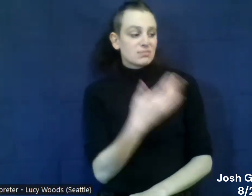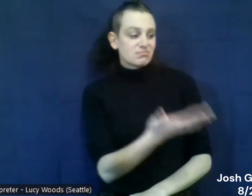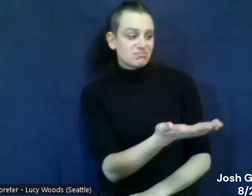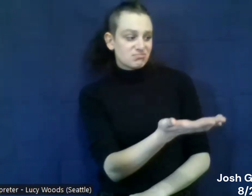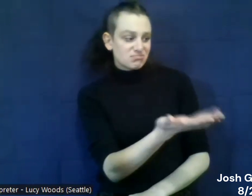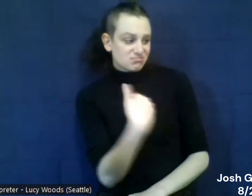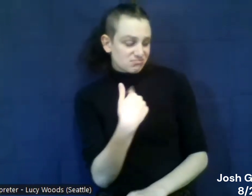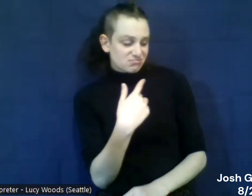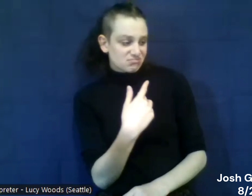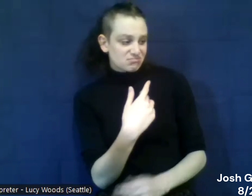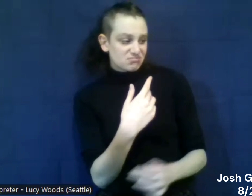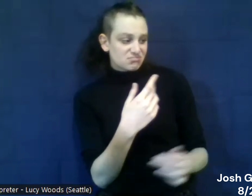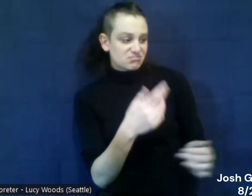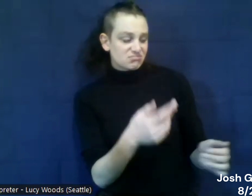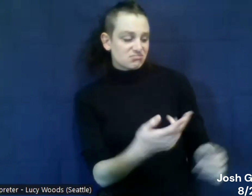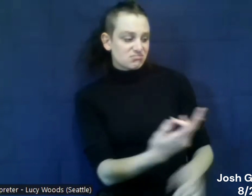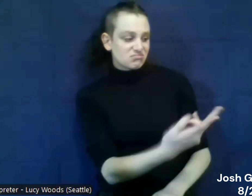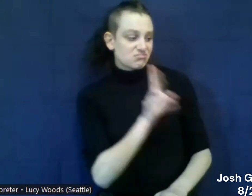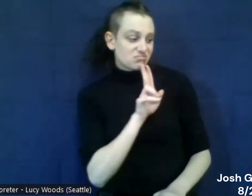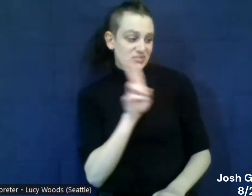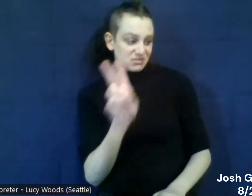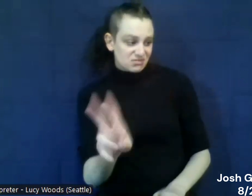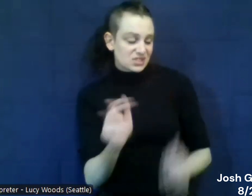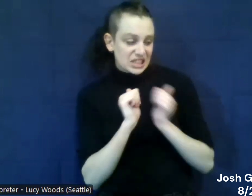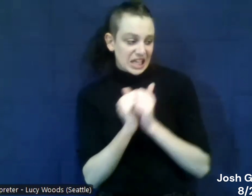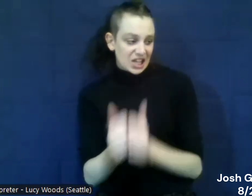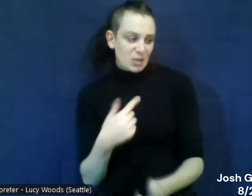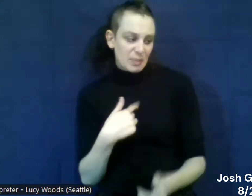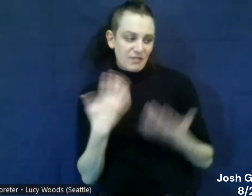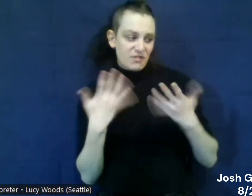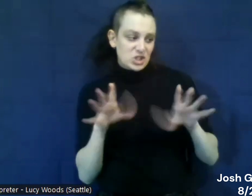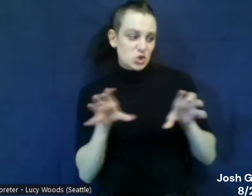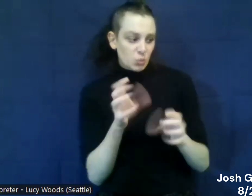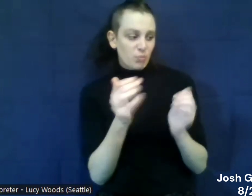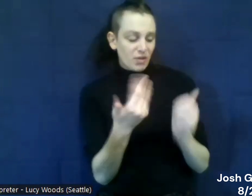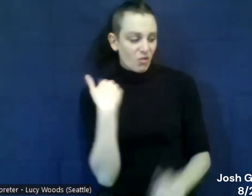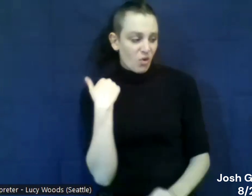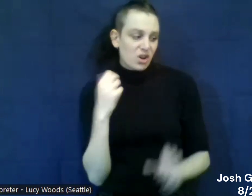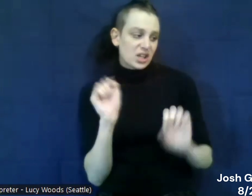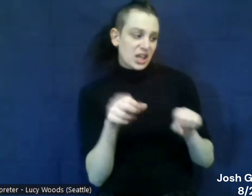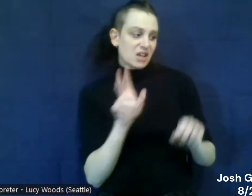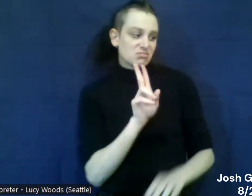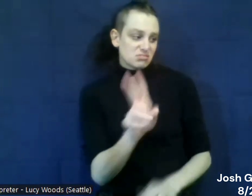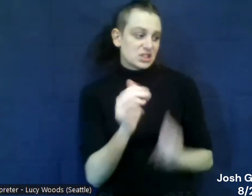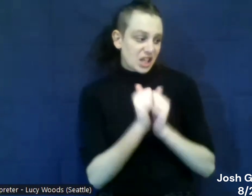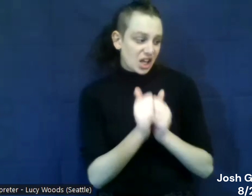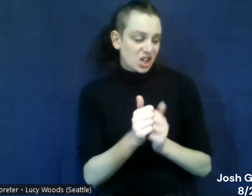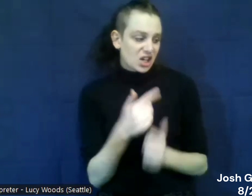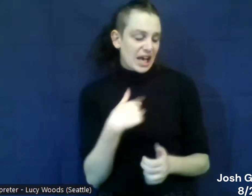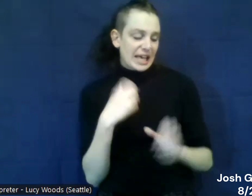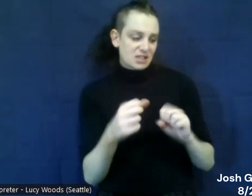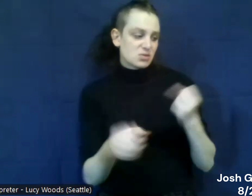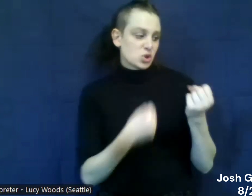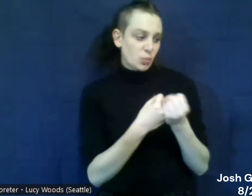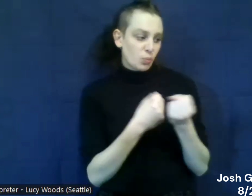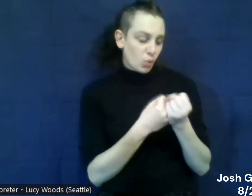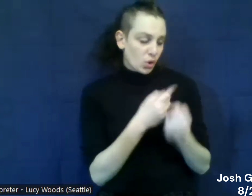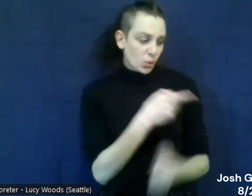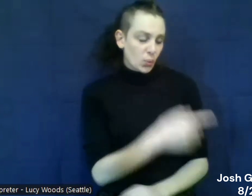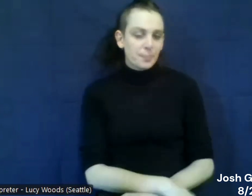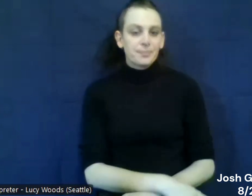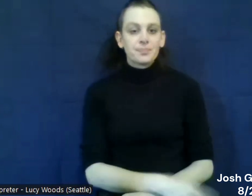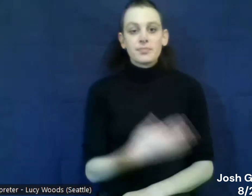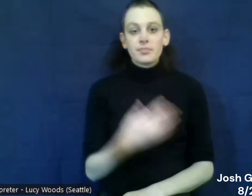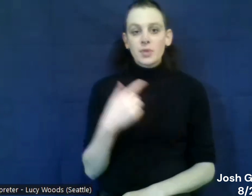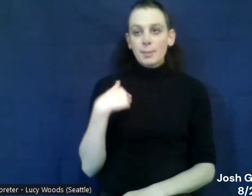together? Do you want me to take you to this? I've done this before. Like, we can go together and I can be like your support. And in my head, I was